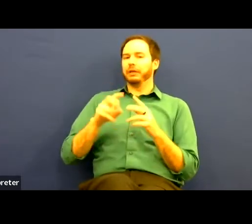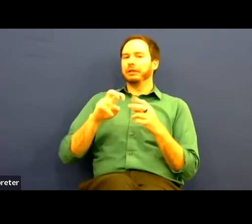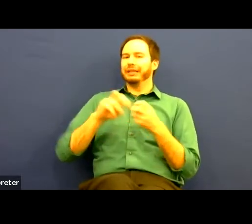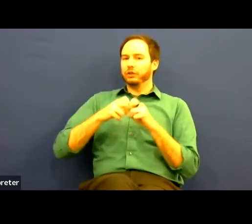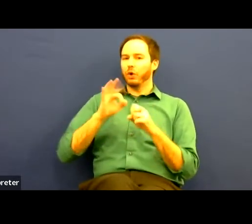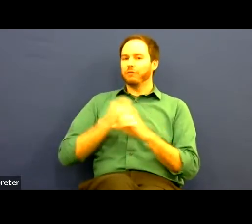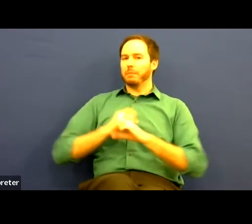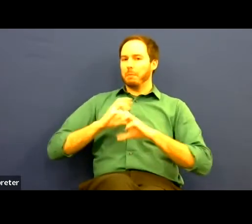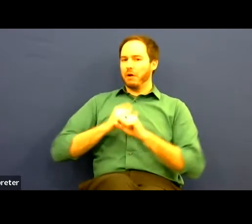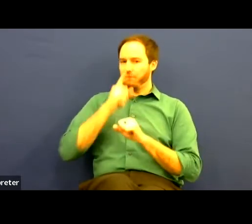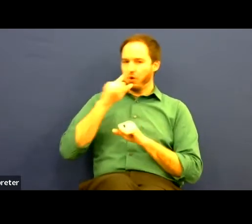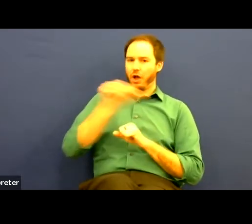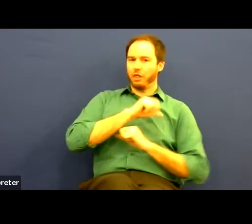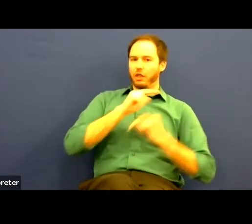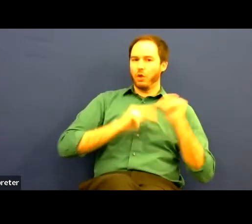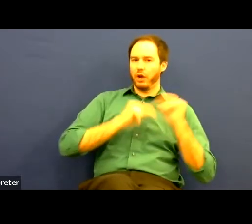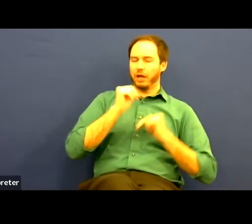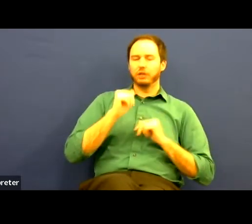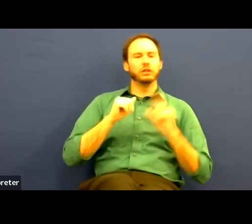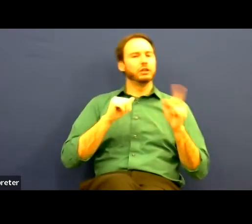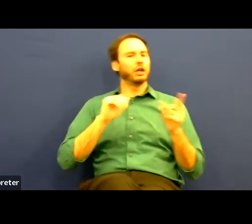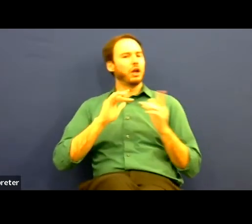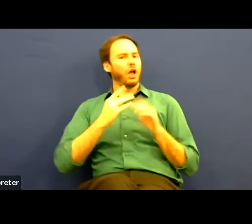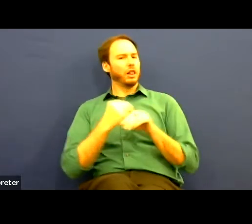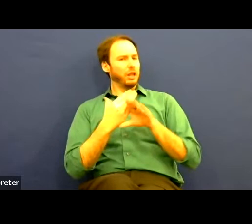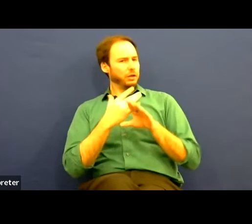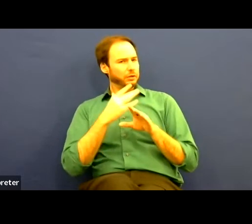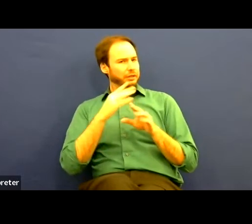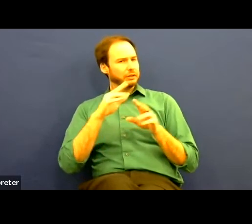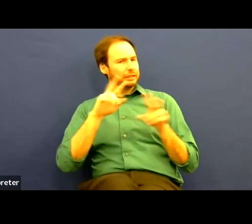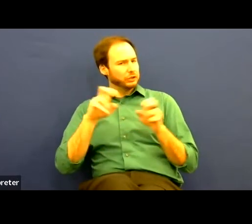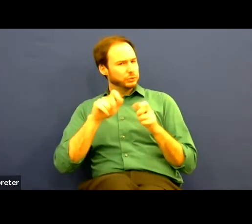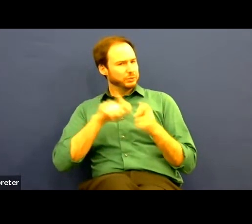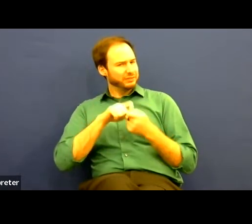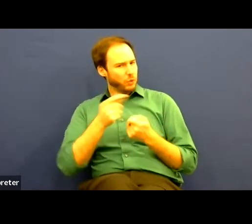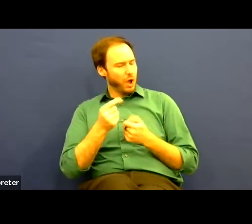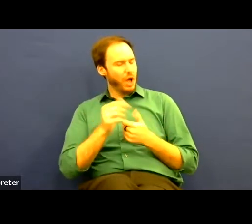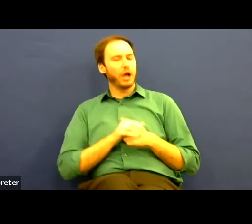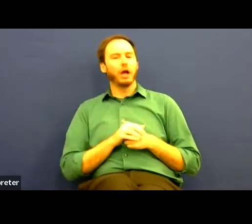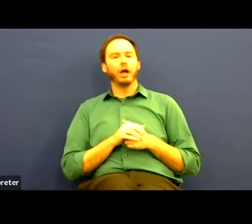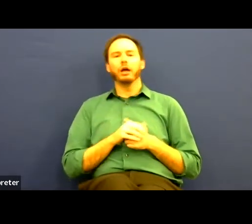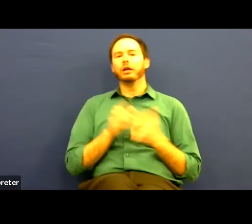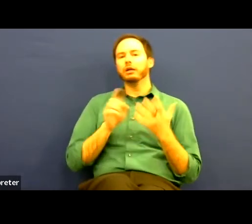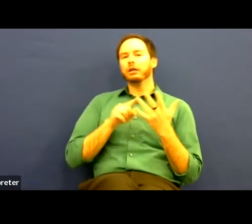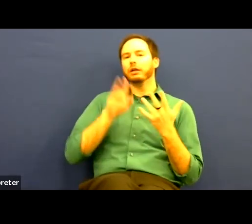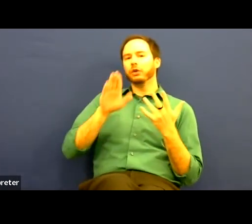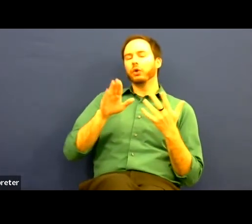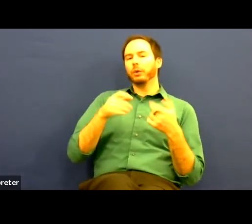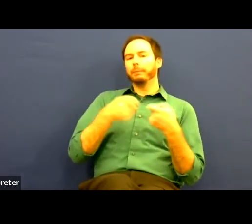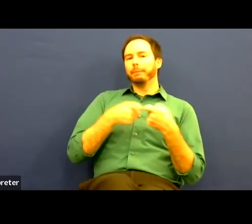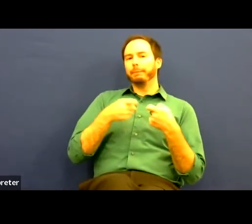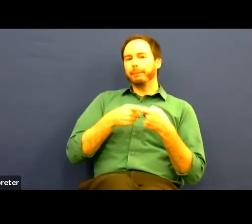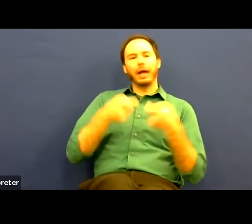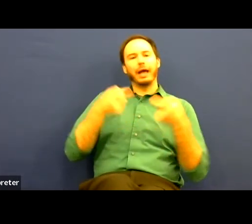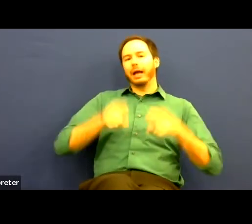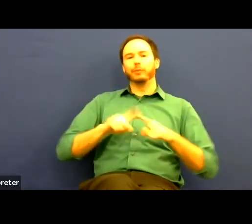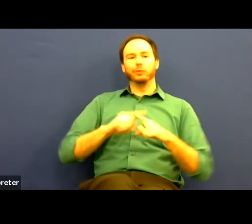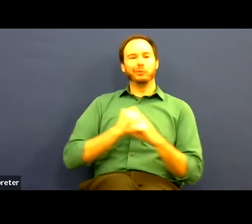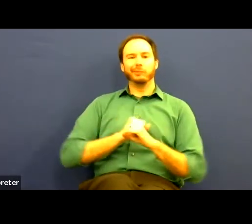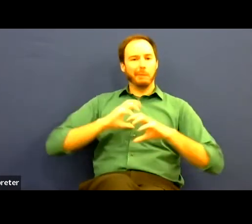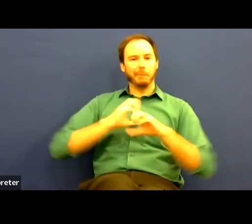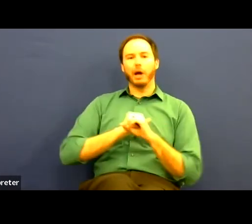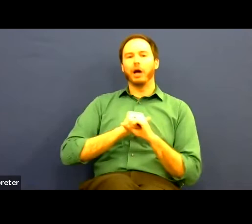In terms of what specifically? Your EV battery storage spontaneously